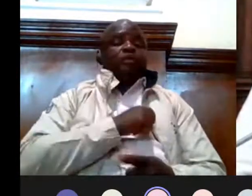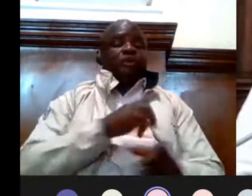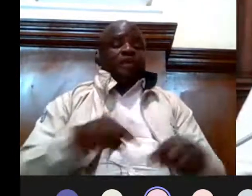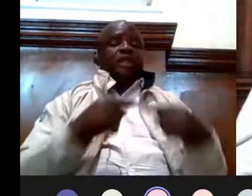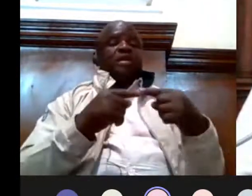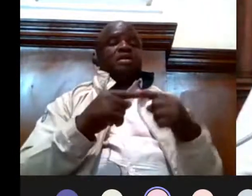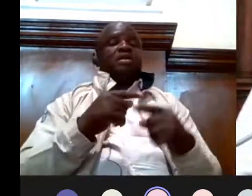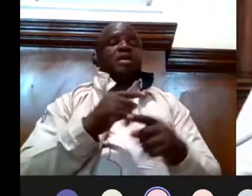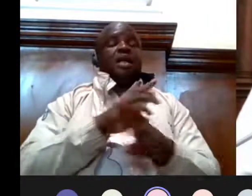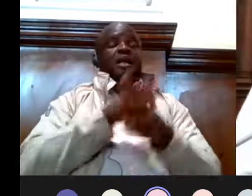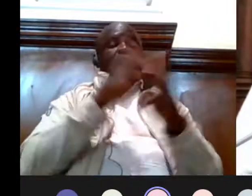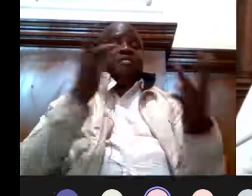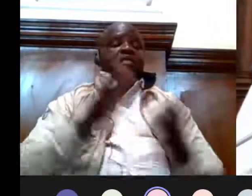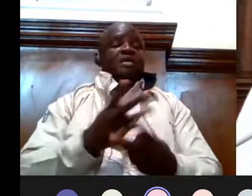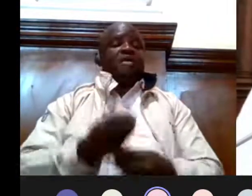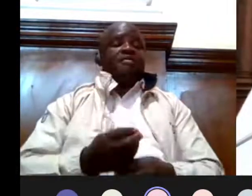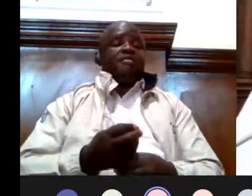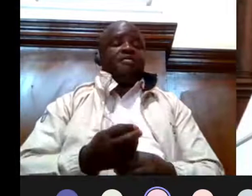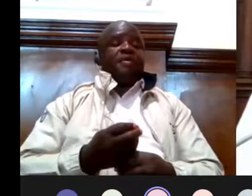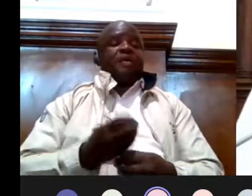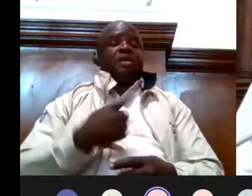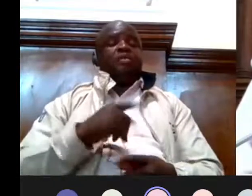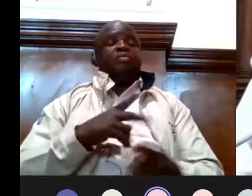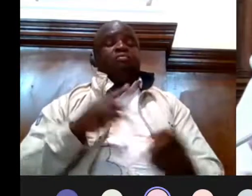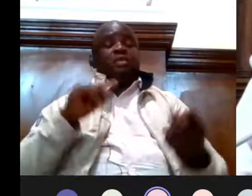community, our destiny is